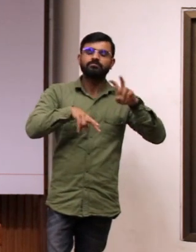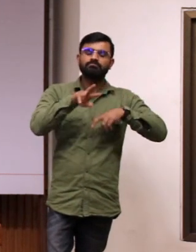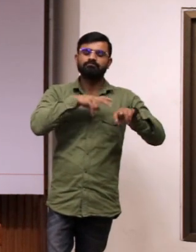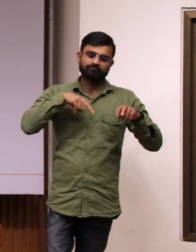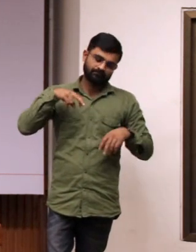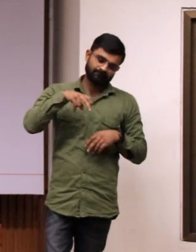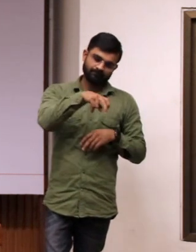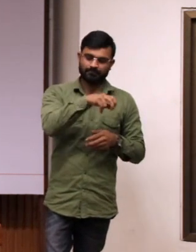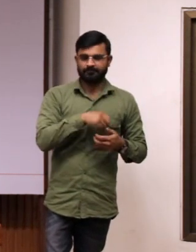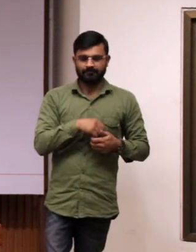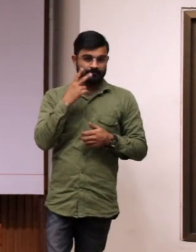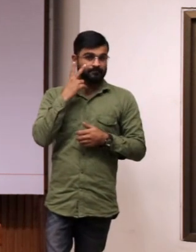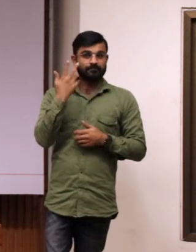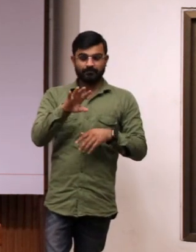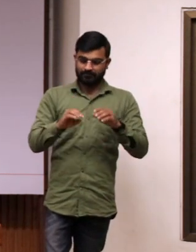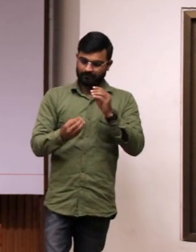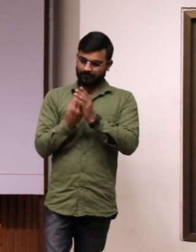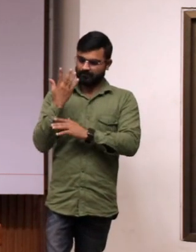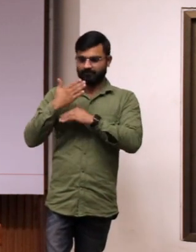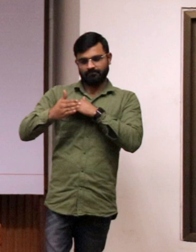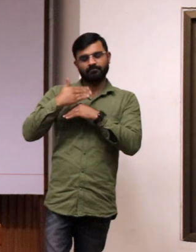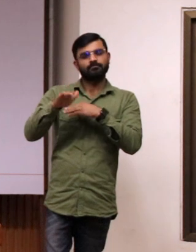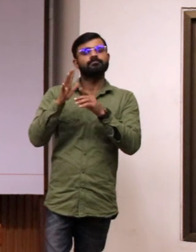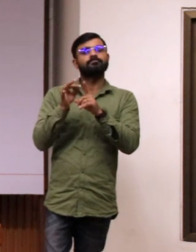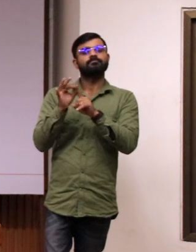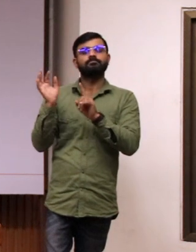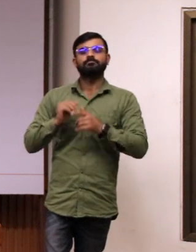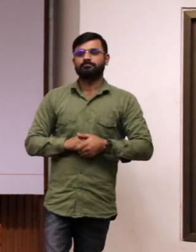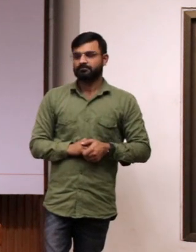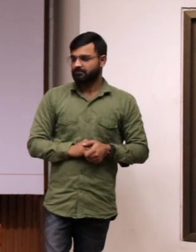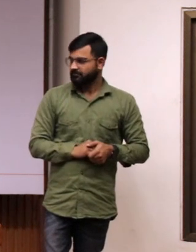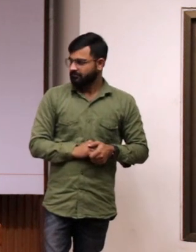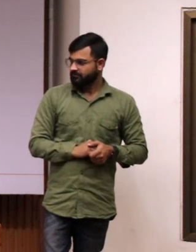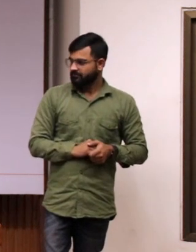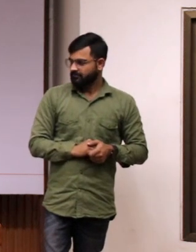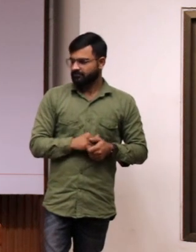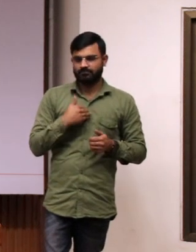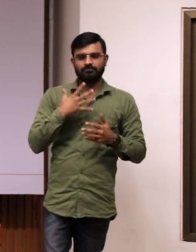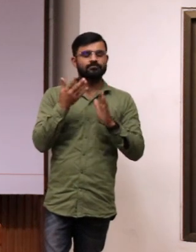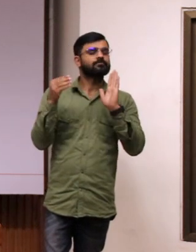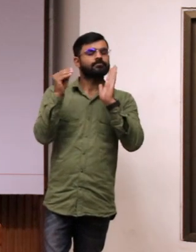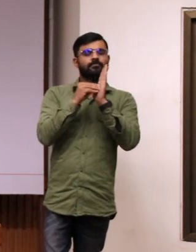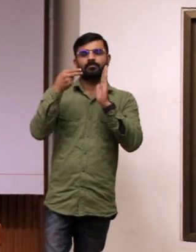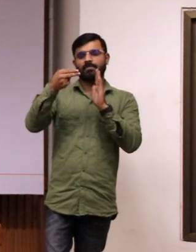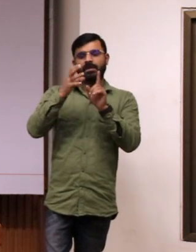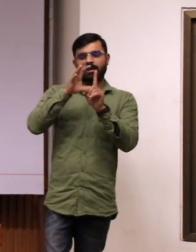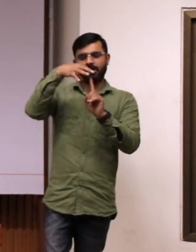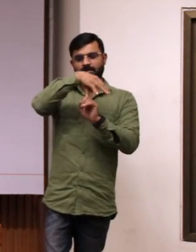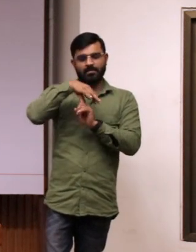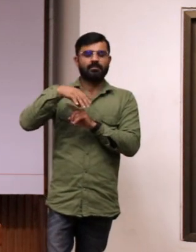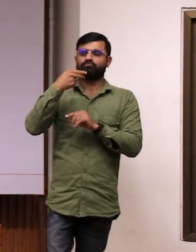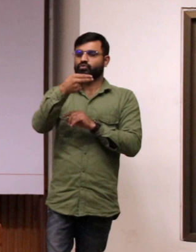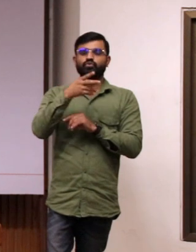kilometers, I have seen that plantation was going on. And I don't want to mention the name of department,